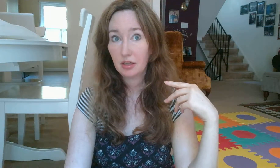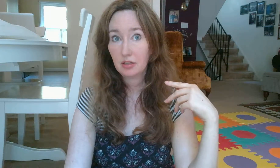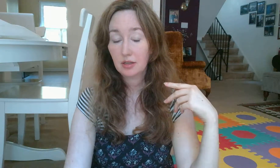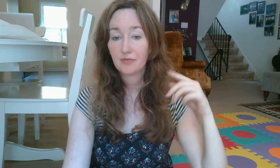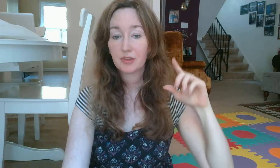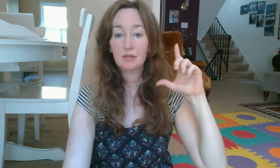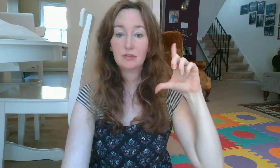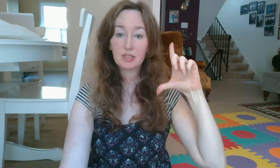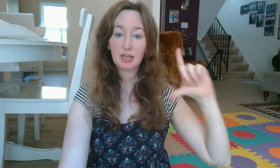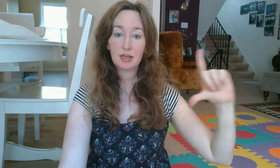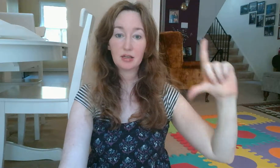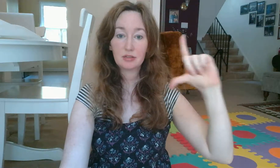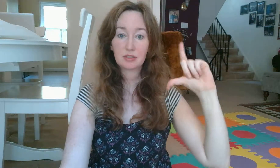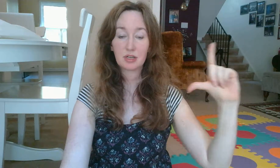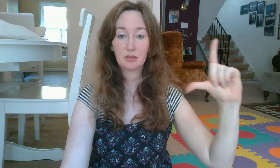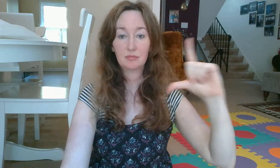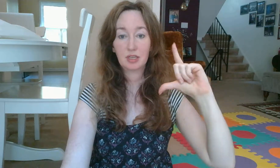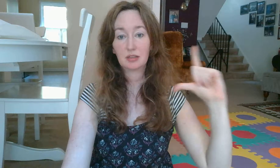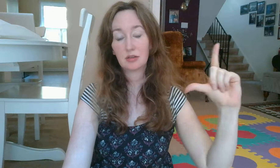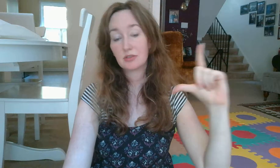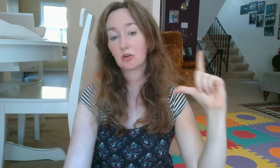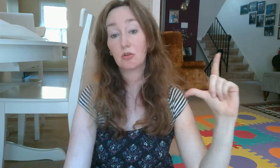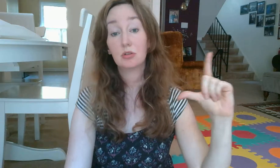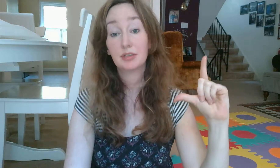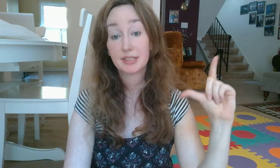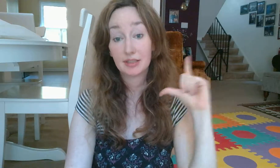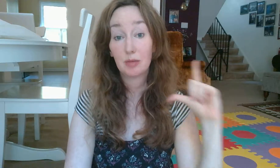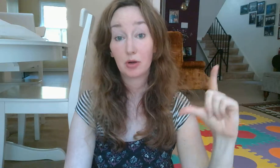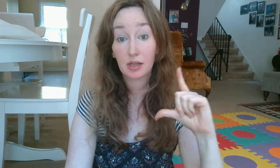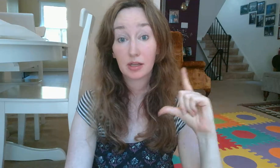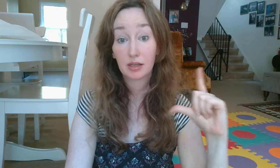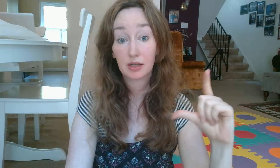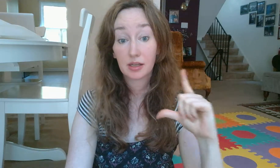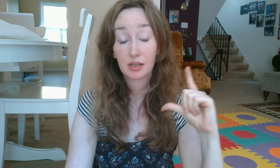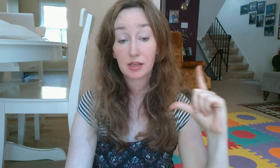L, if you take an L and just kind of make it a circle, that's library.